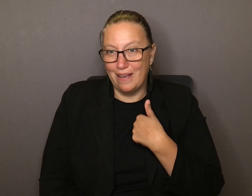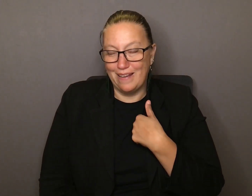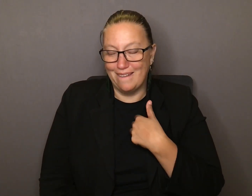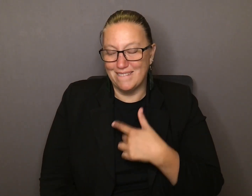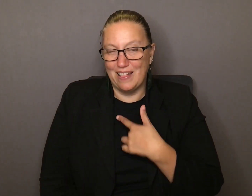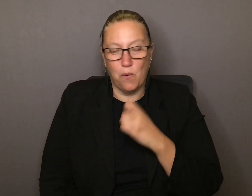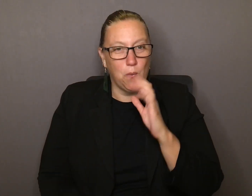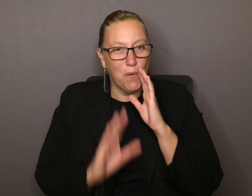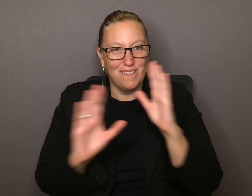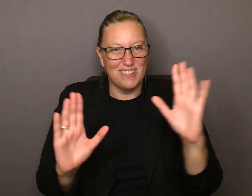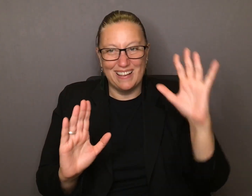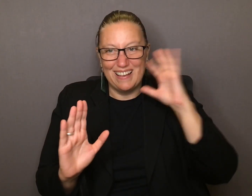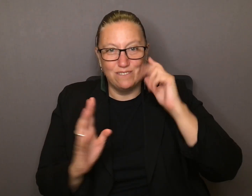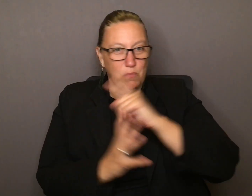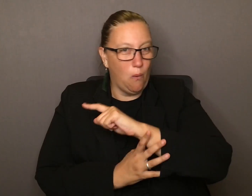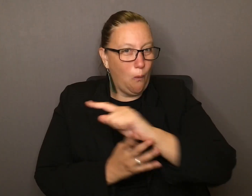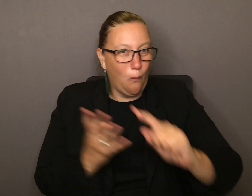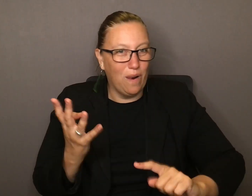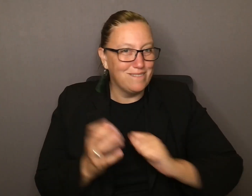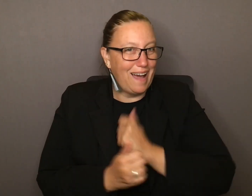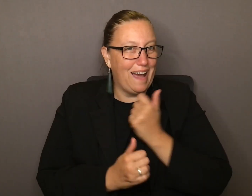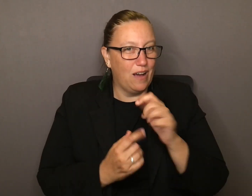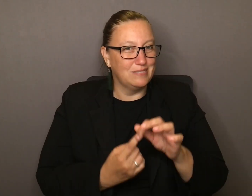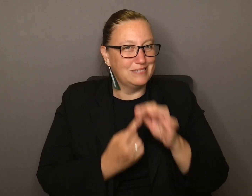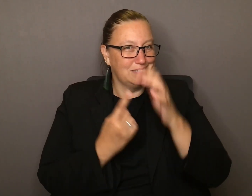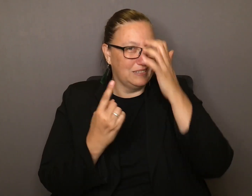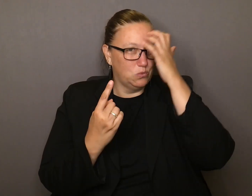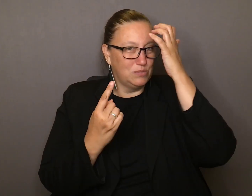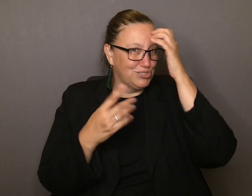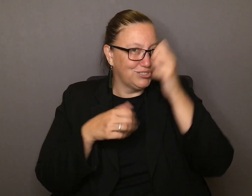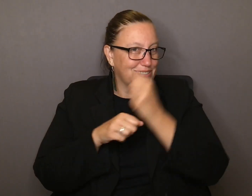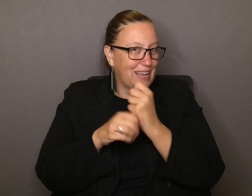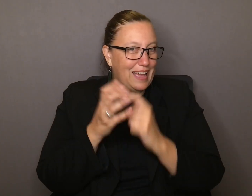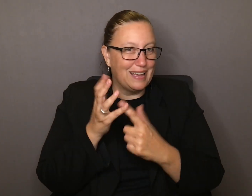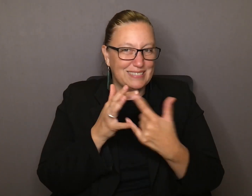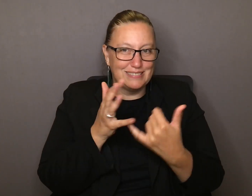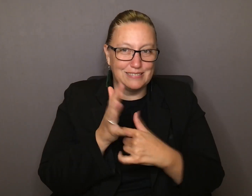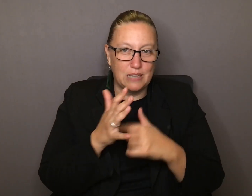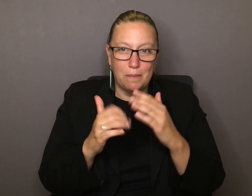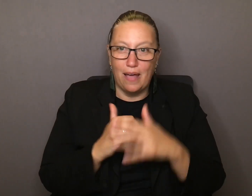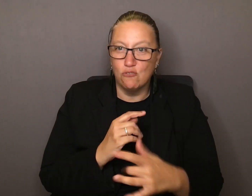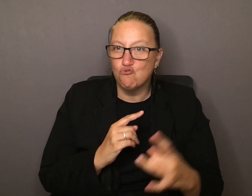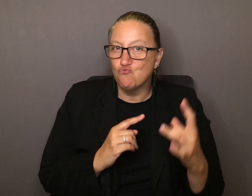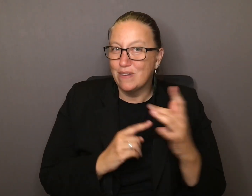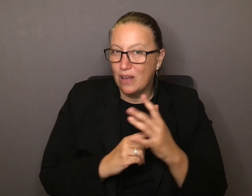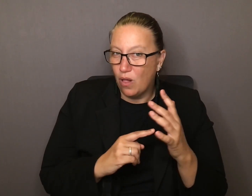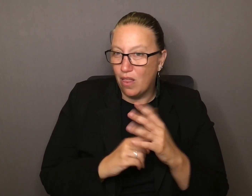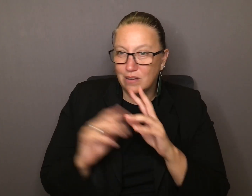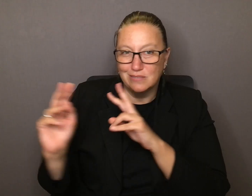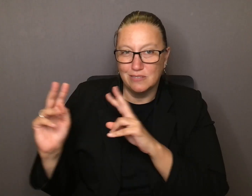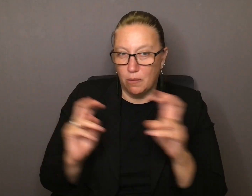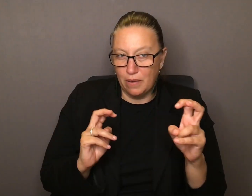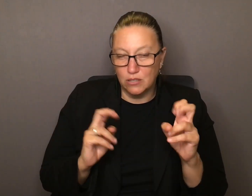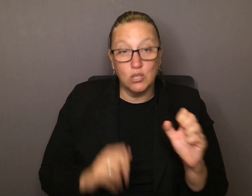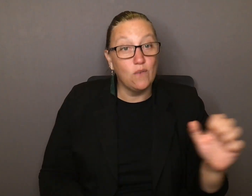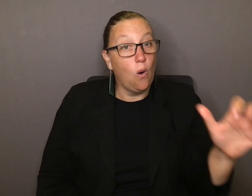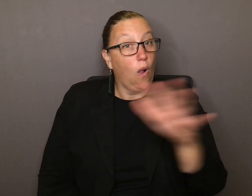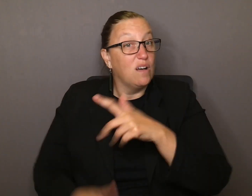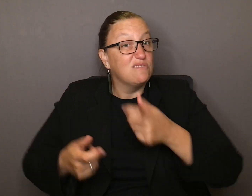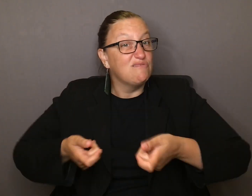wonderful to hear from all of our distinguished guests today about such critical topics. All have raised such worthy and